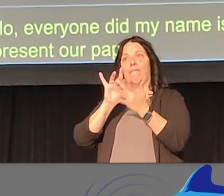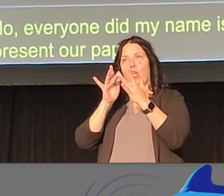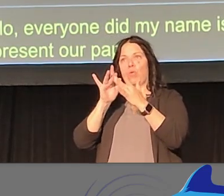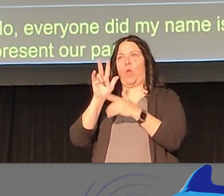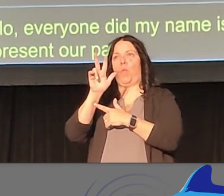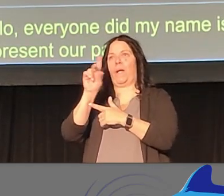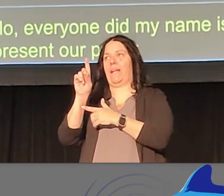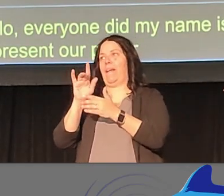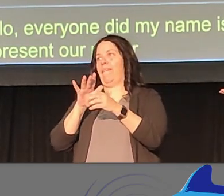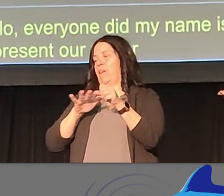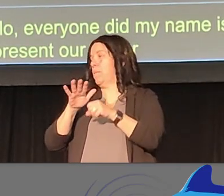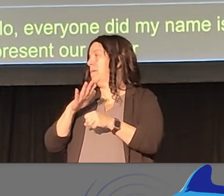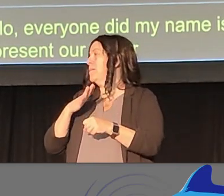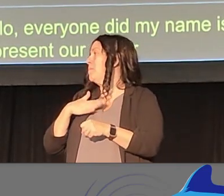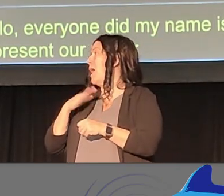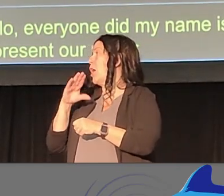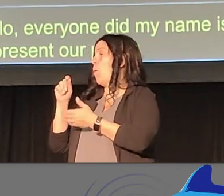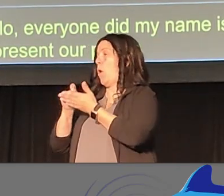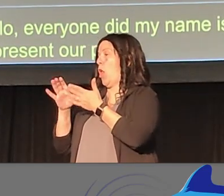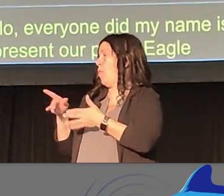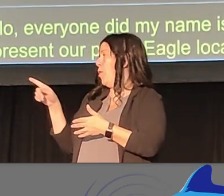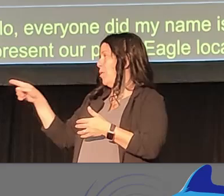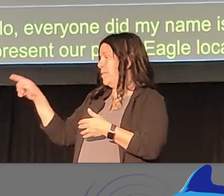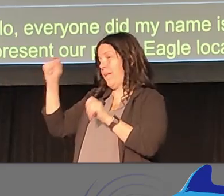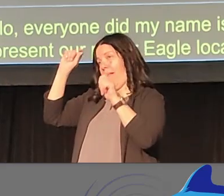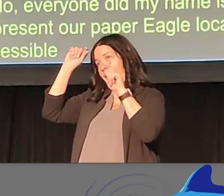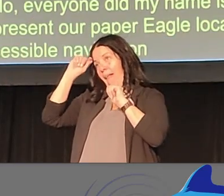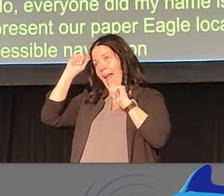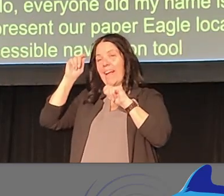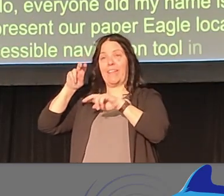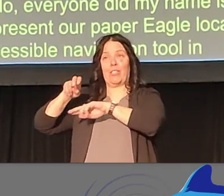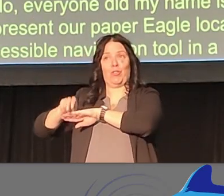my co-author, Rasmus, here with the hat in the chair.